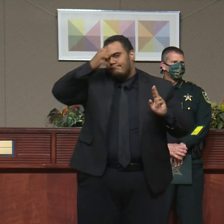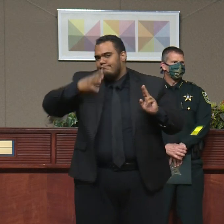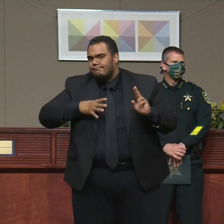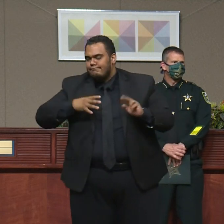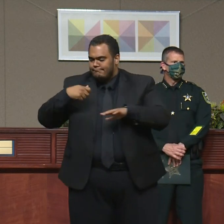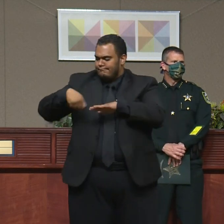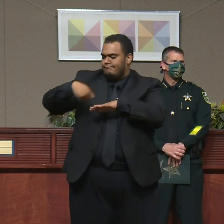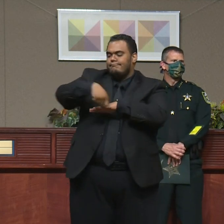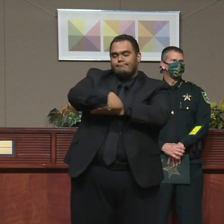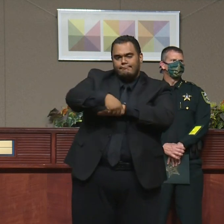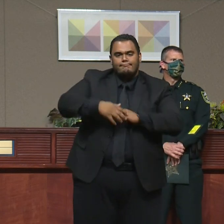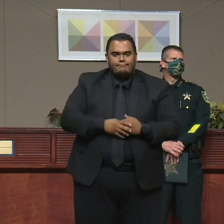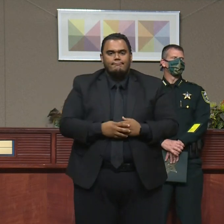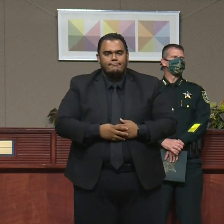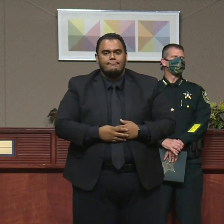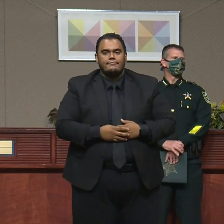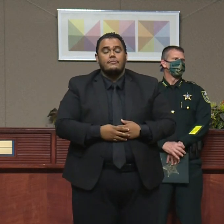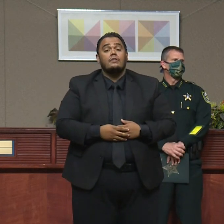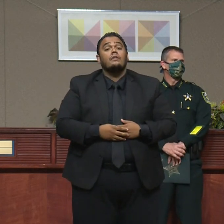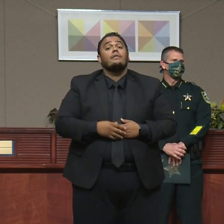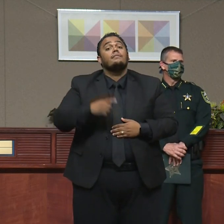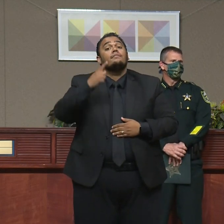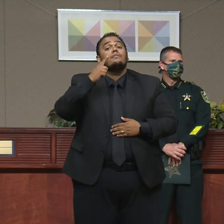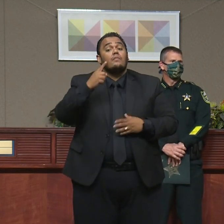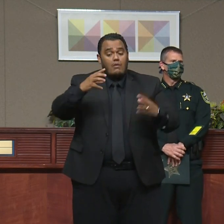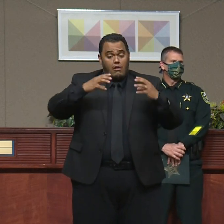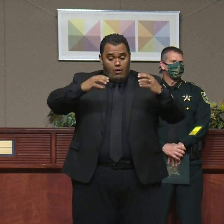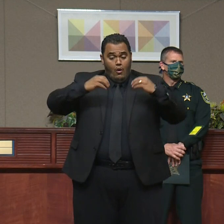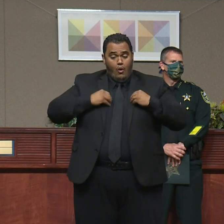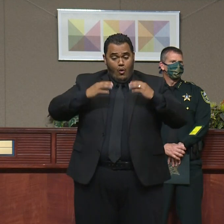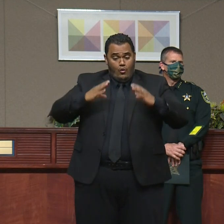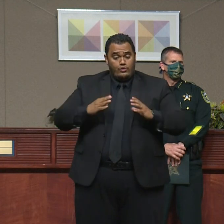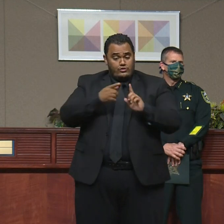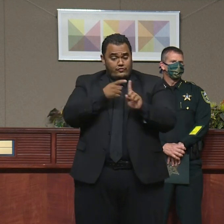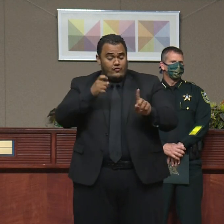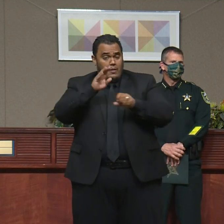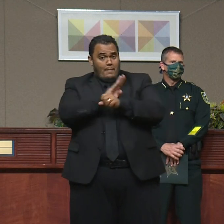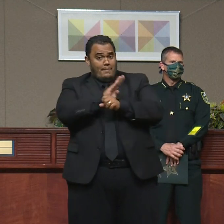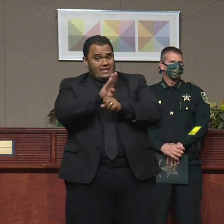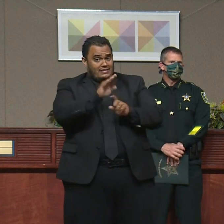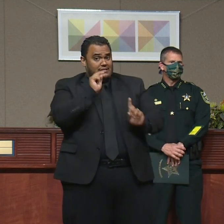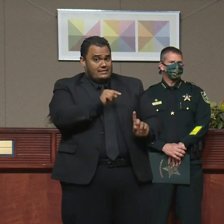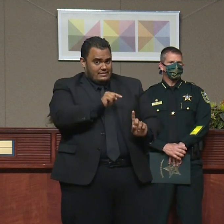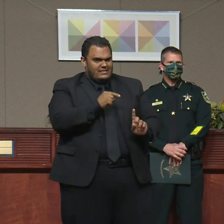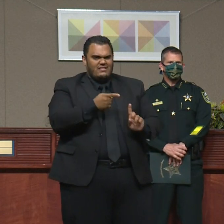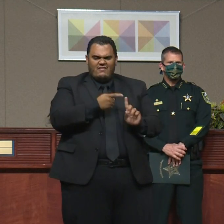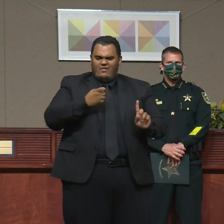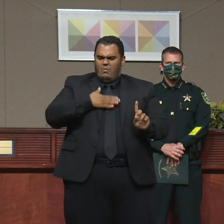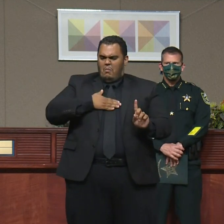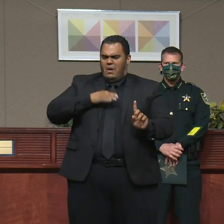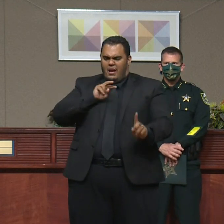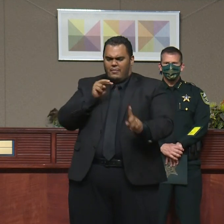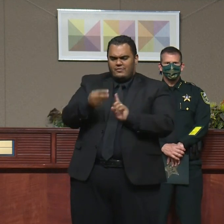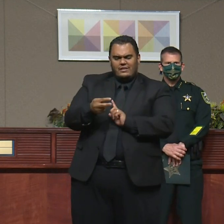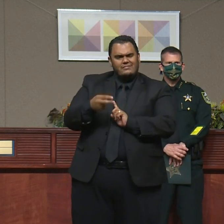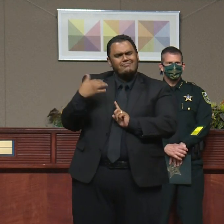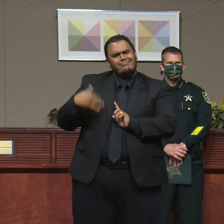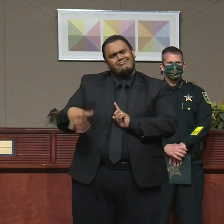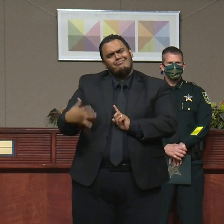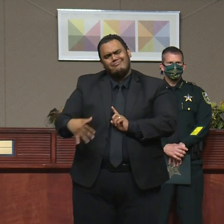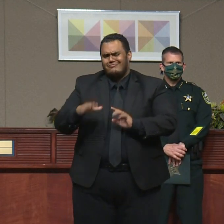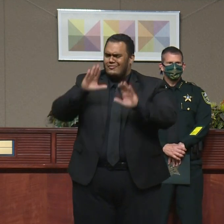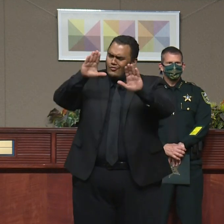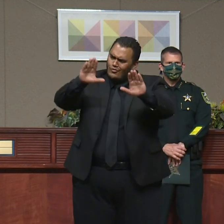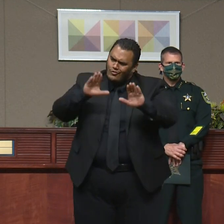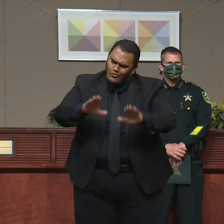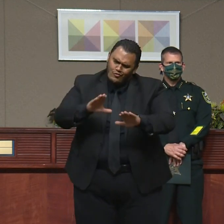nail salons. The owners, from my perspective, did an admirable job